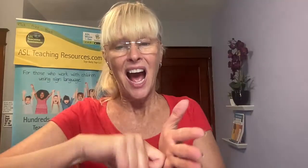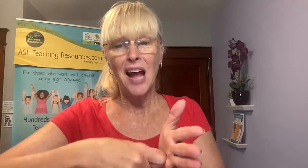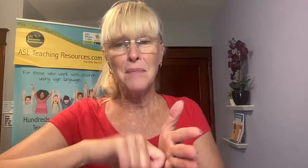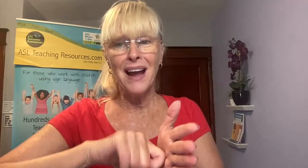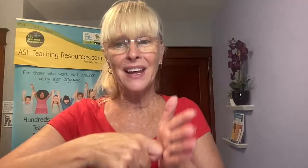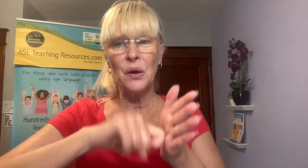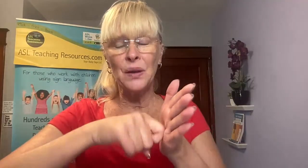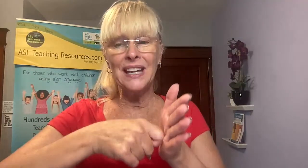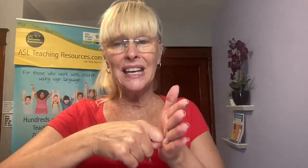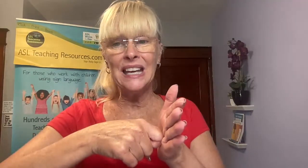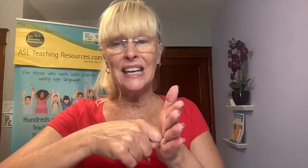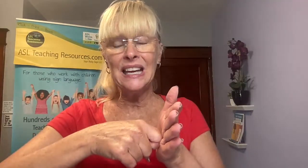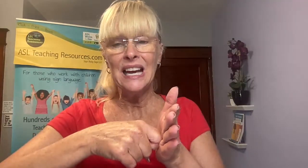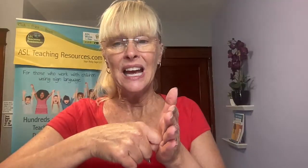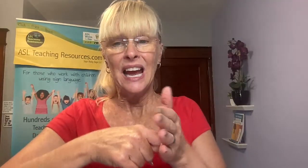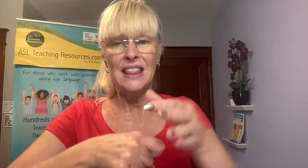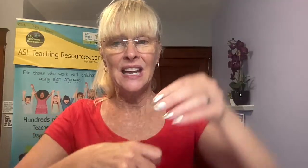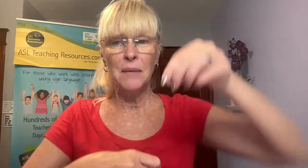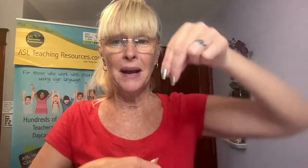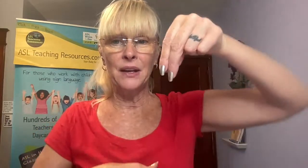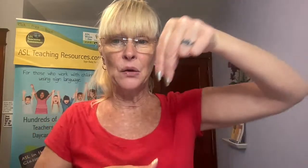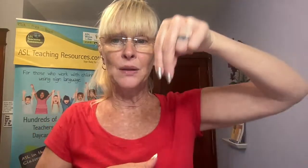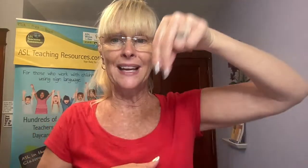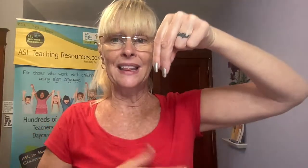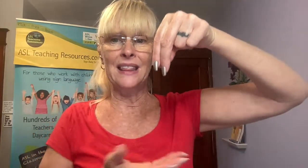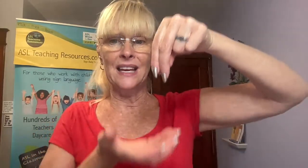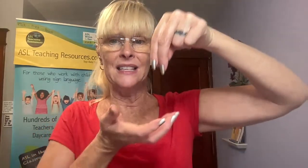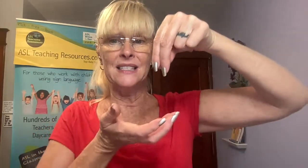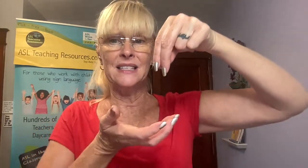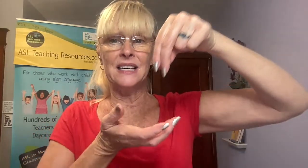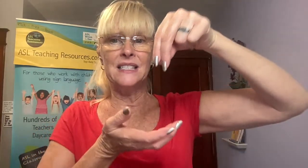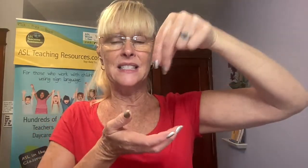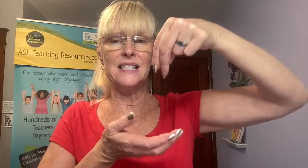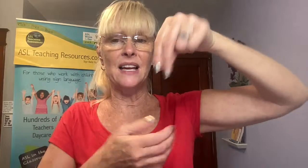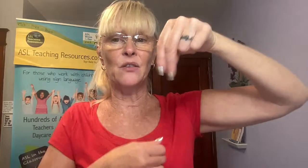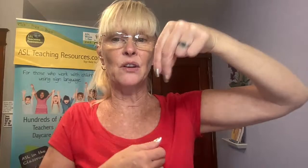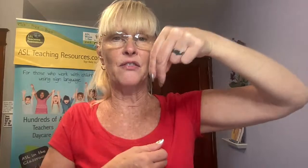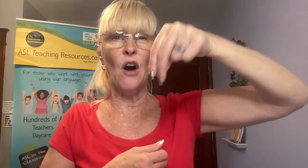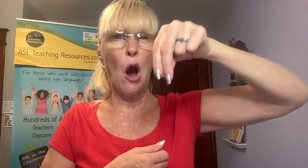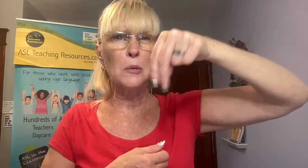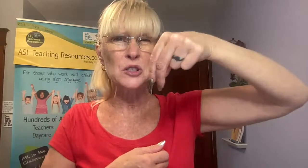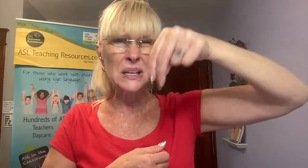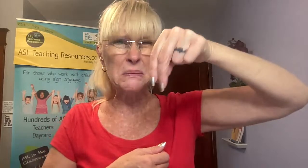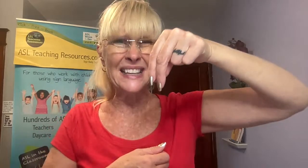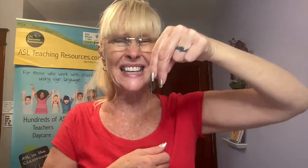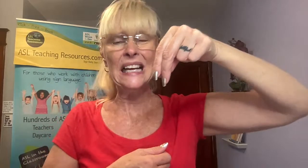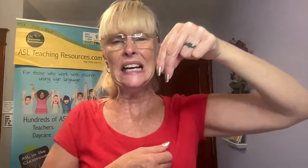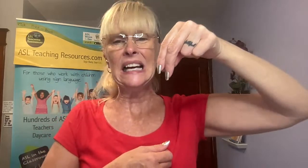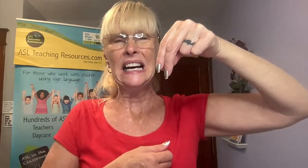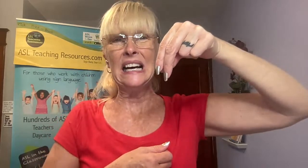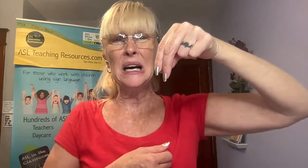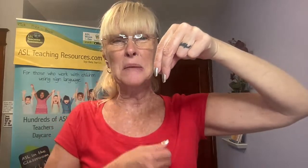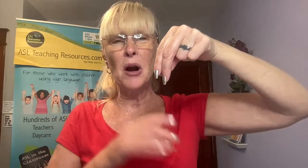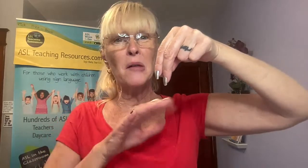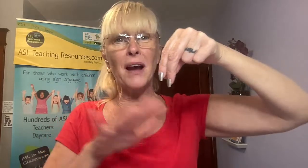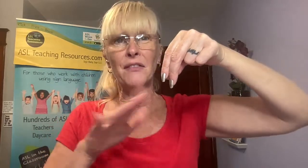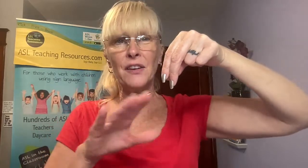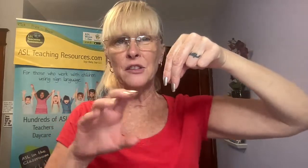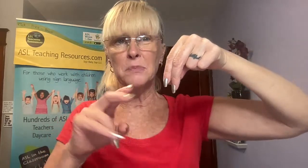I might go key, and then I might go like this because it's like on a fob or something, or I might finger spell